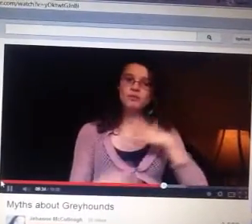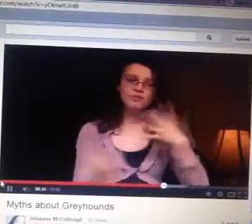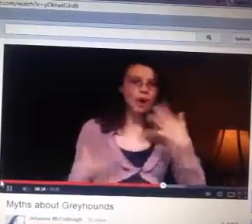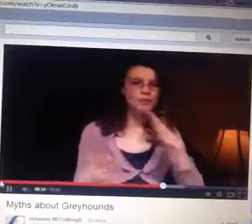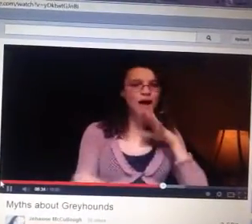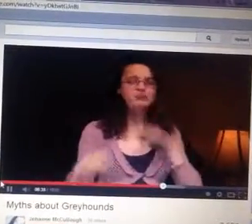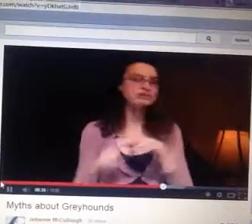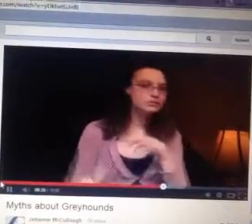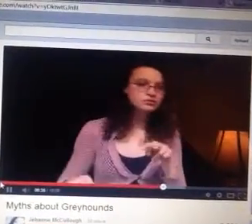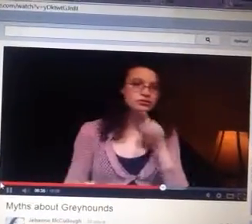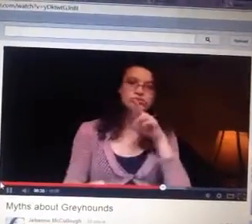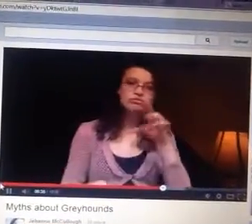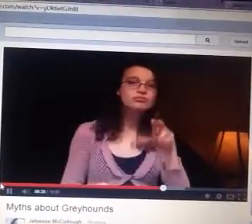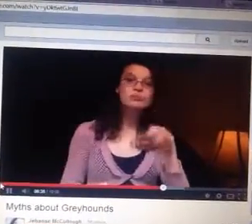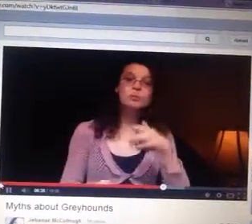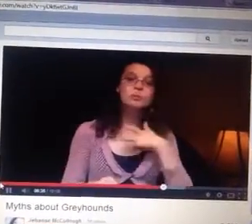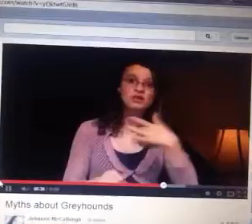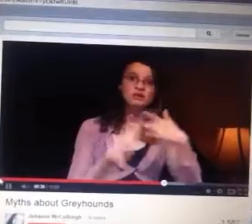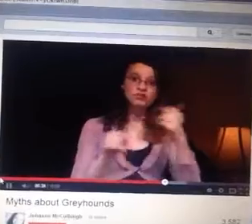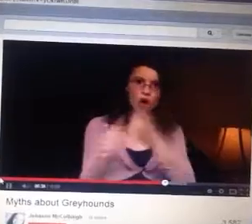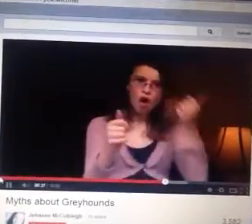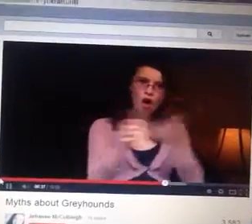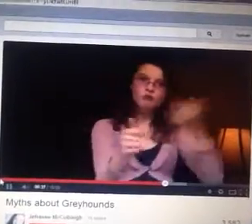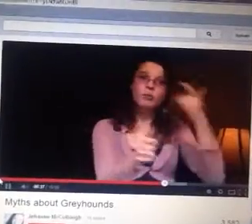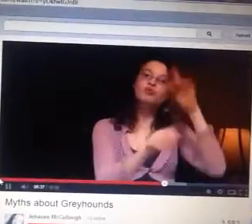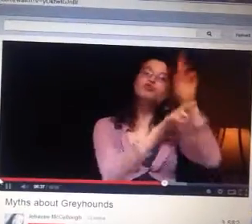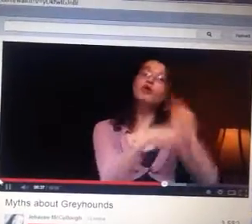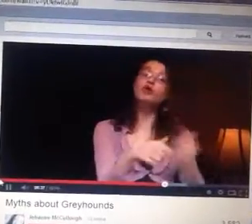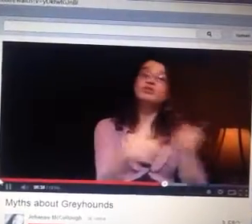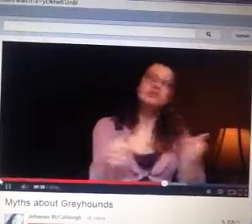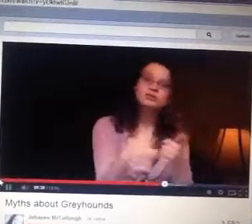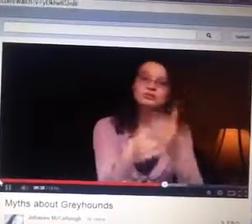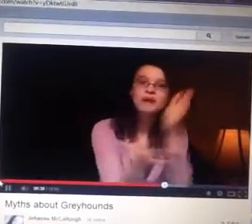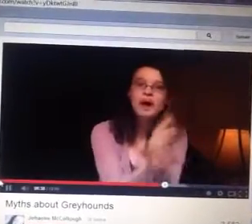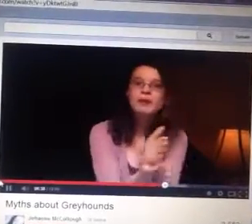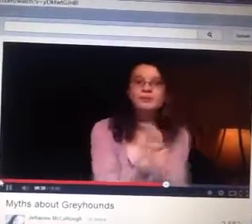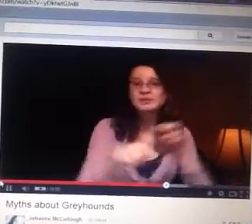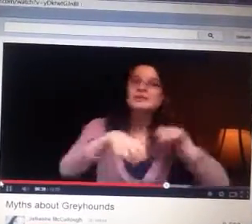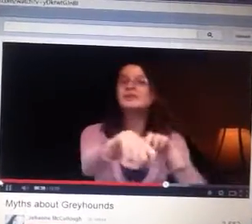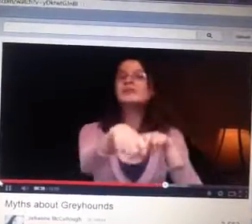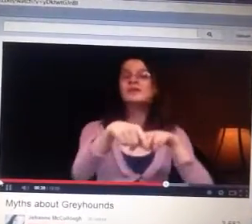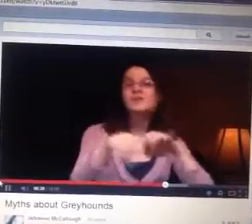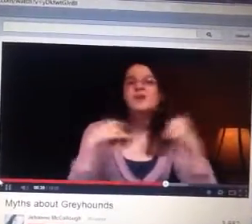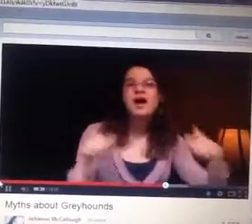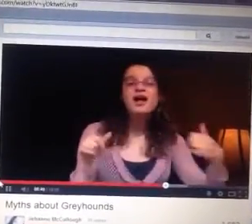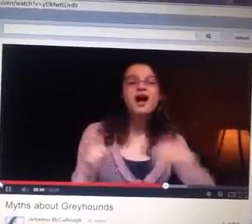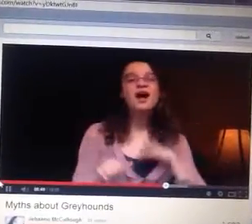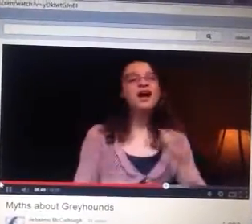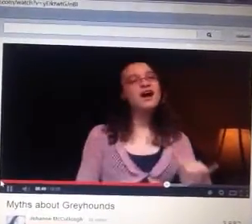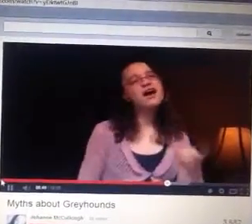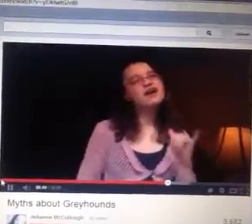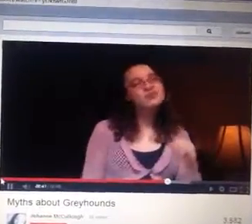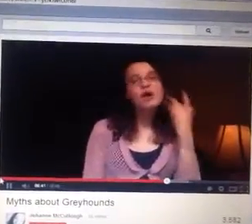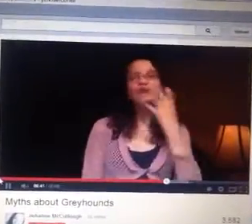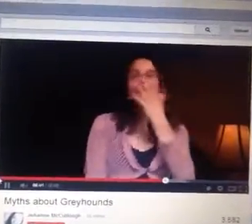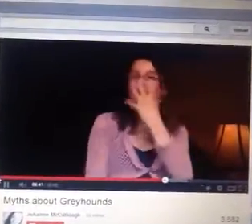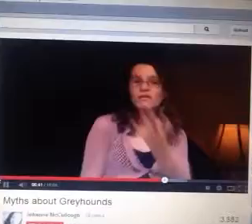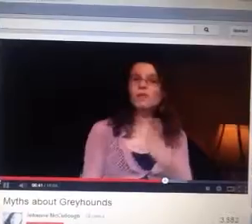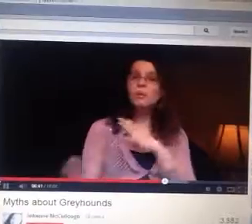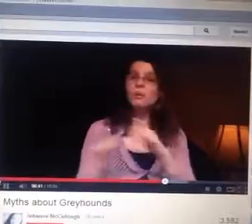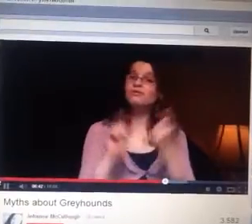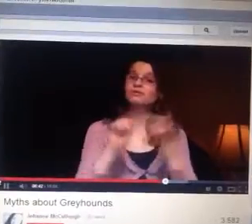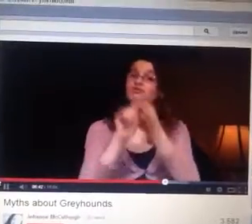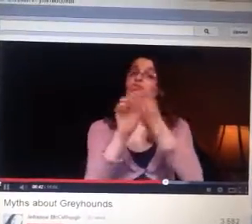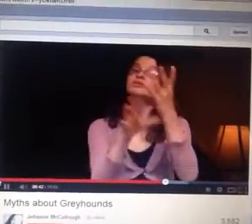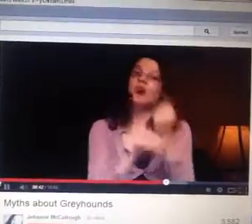And I know some might be scared that the greyhound is going to bite them. But, the greyhound will chase you, but